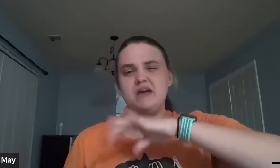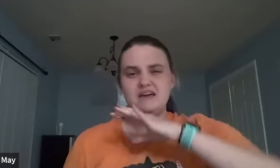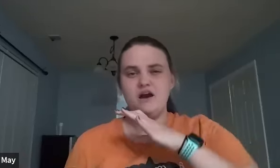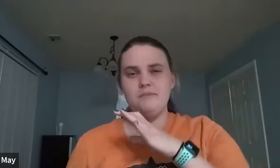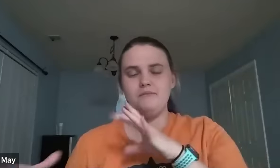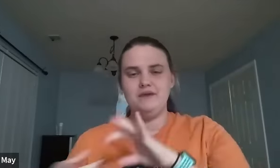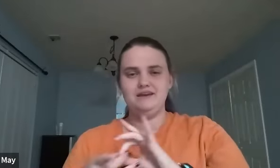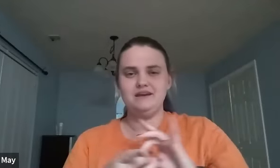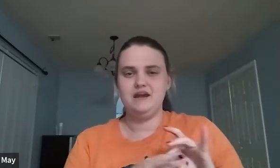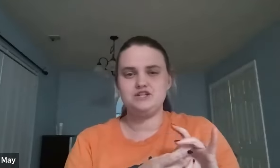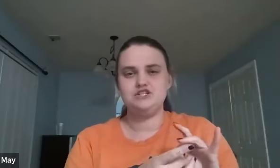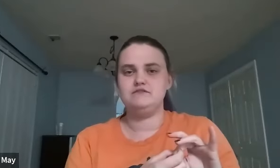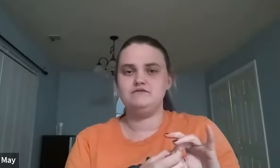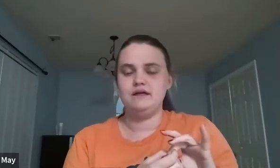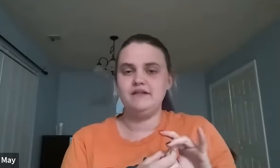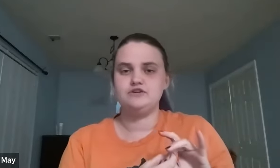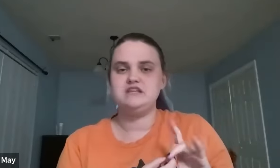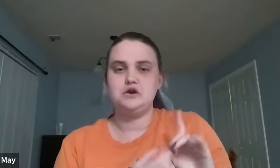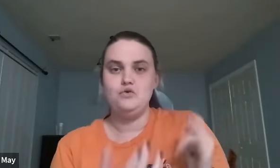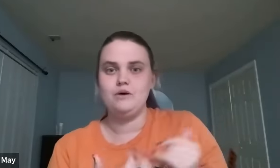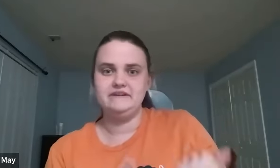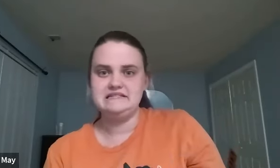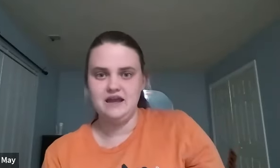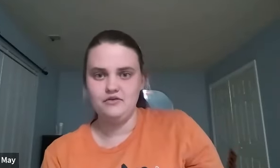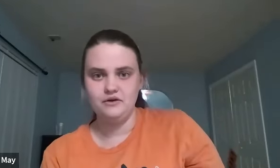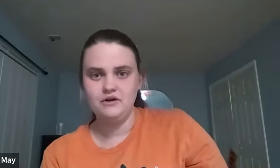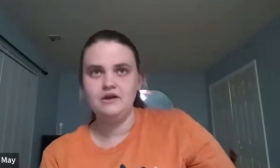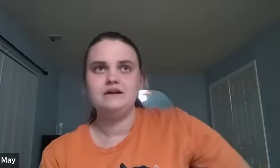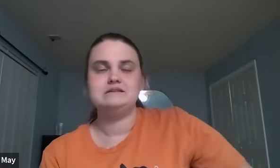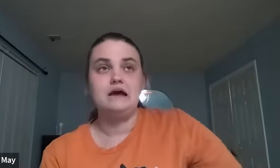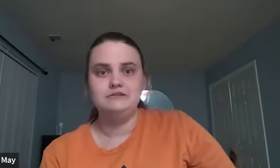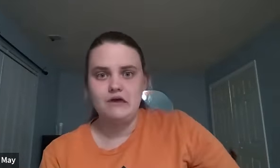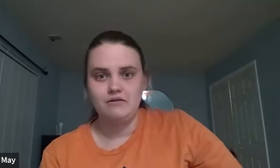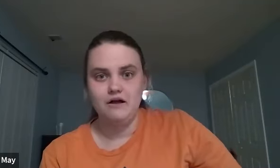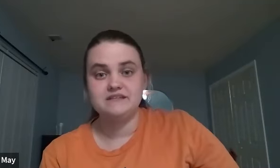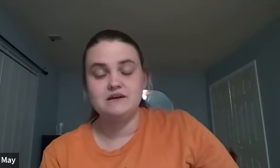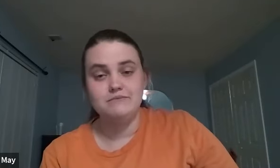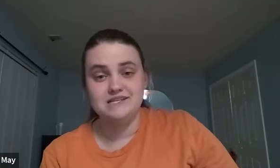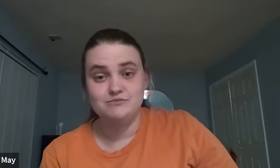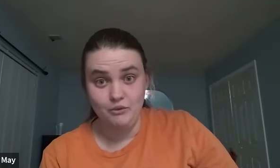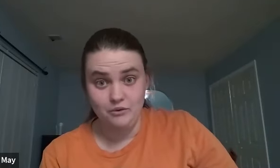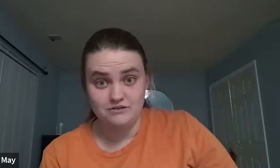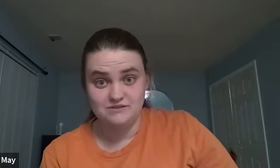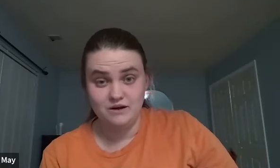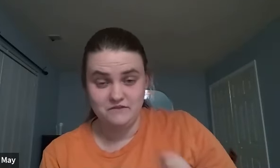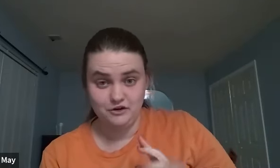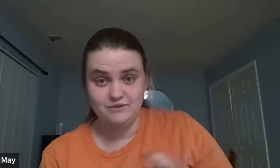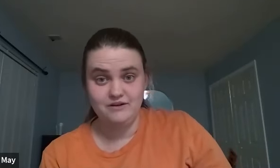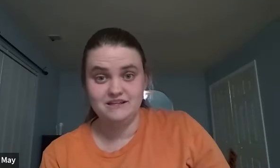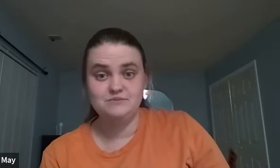pick up on making connections of like letters that are normally together. Because I do that a lot. That's how I misspell words when I'm finger spelling, is